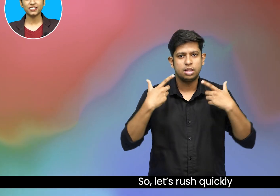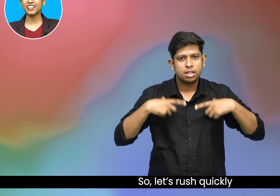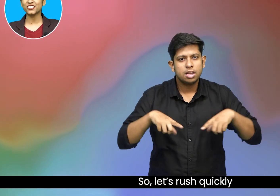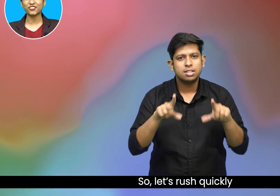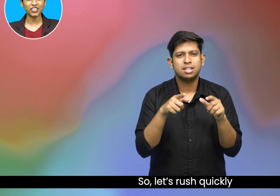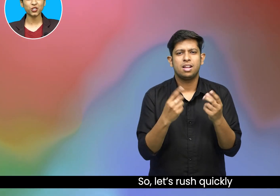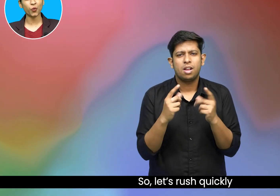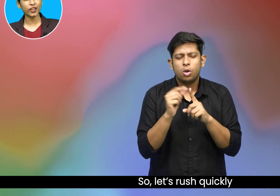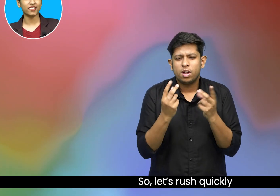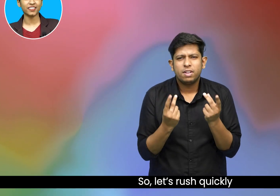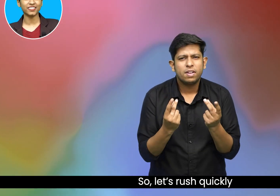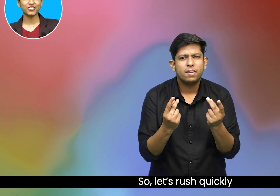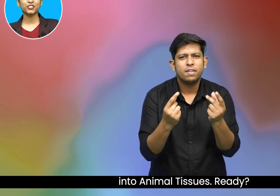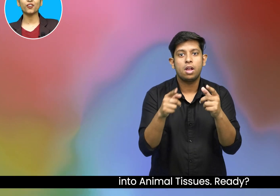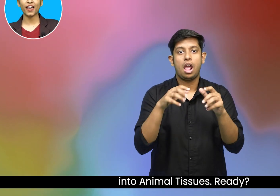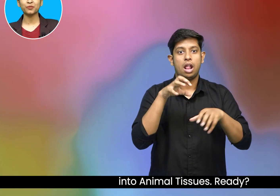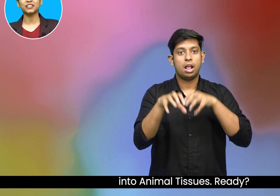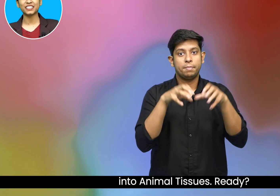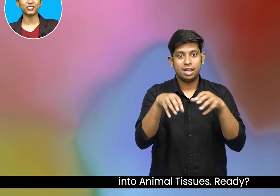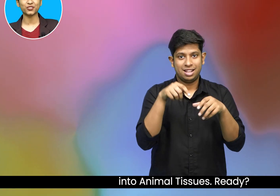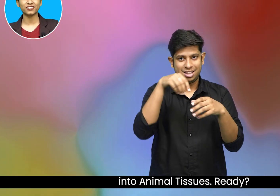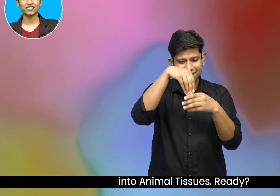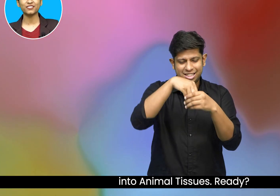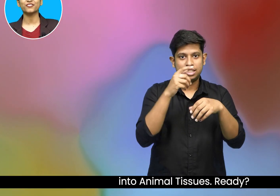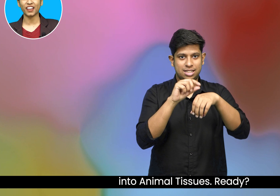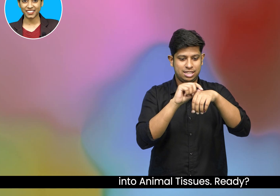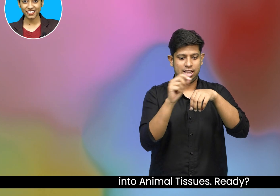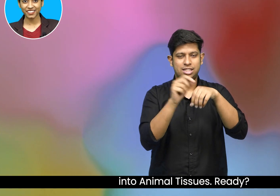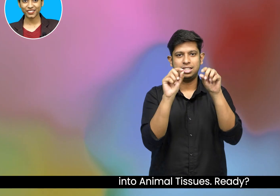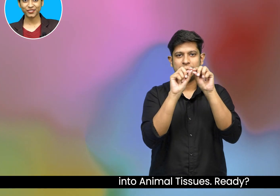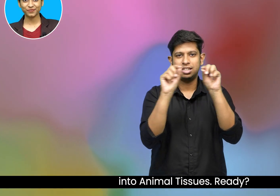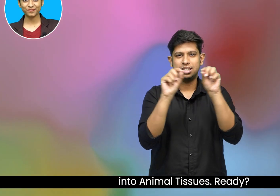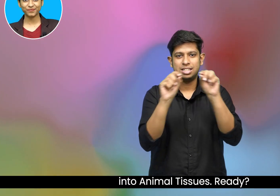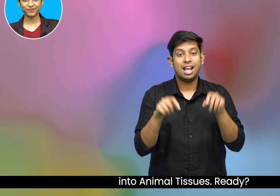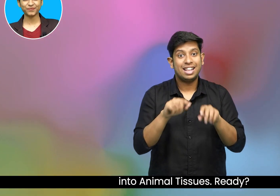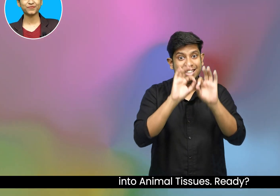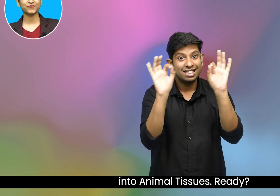So, let's rush quickly to animal tissues. Ready?